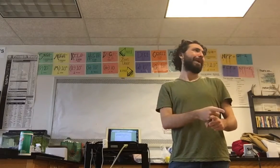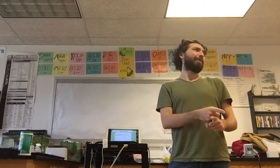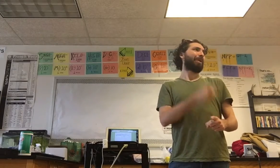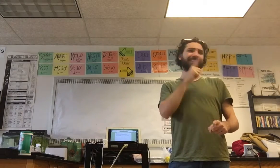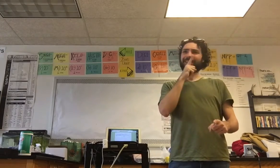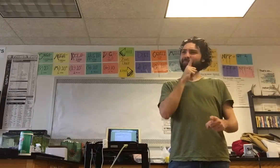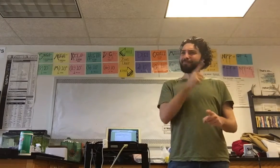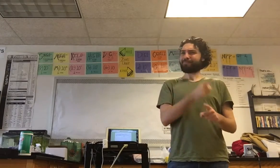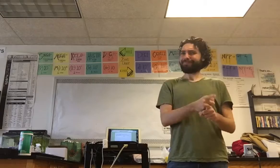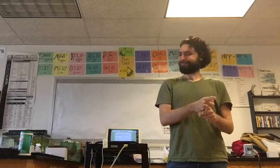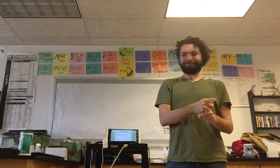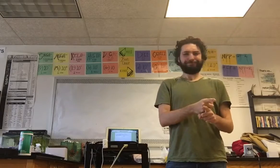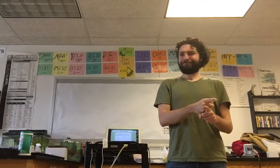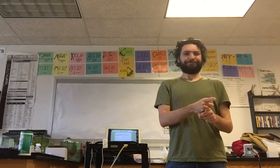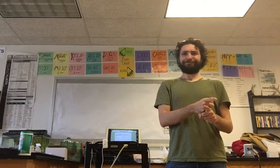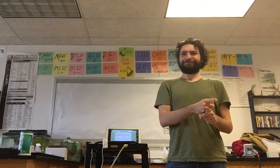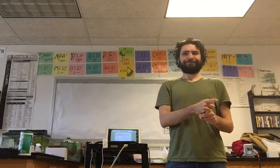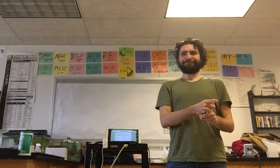Right? One sign.